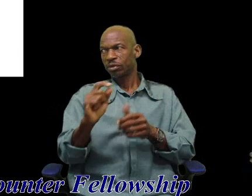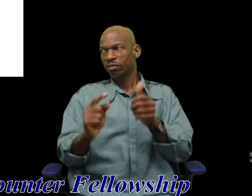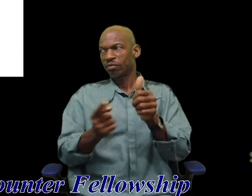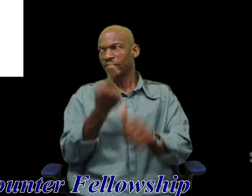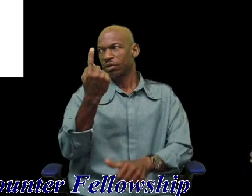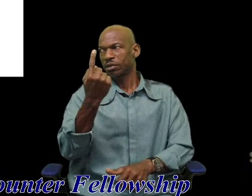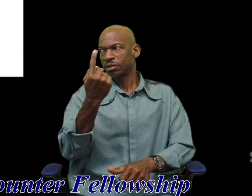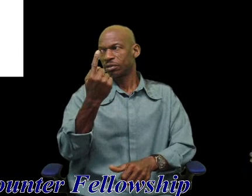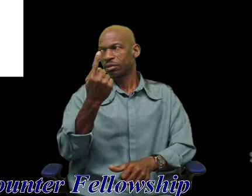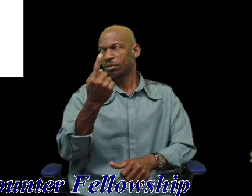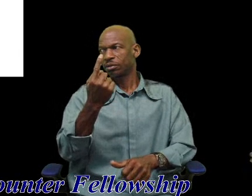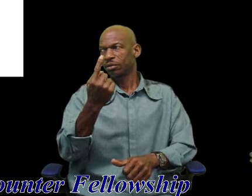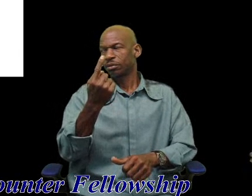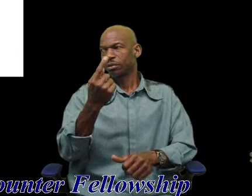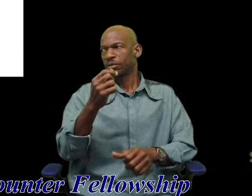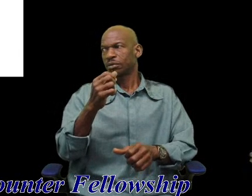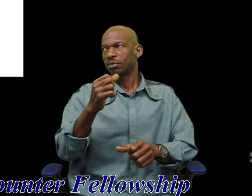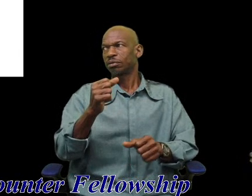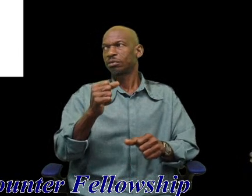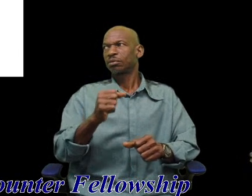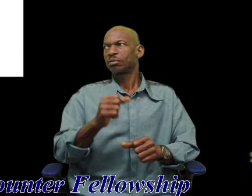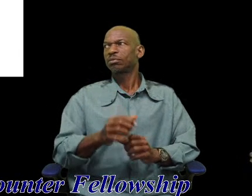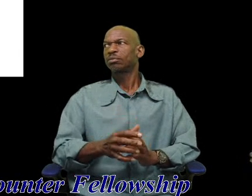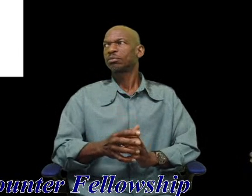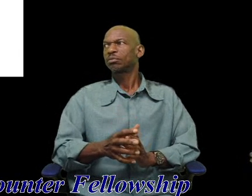So I'm putting that little key.